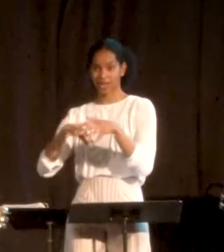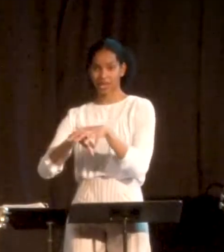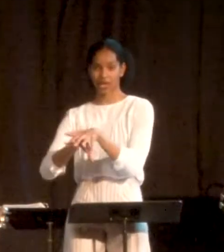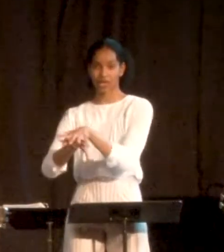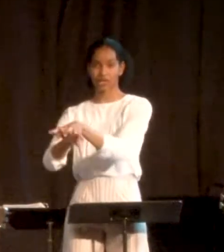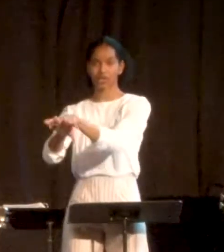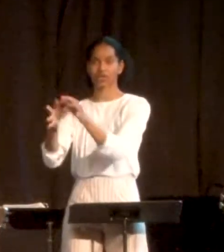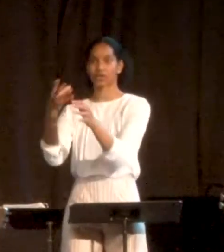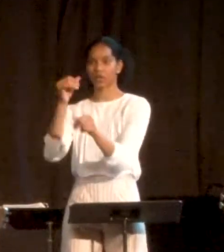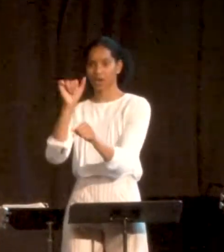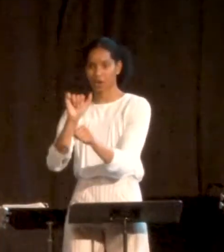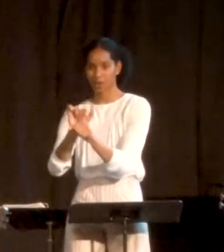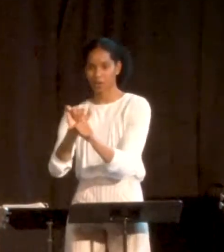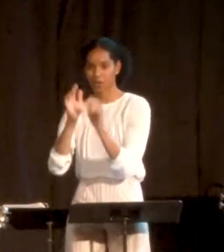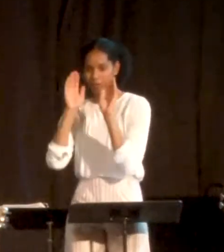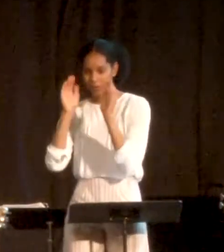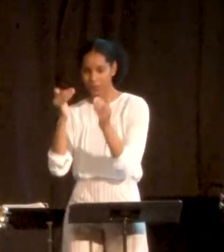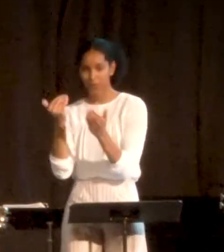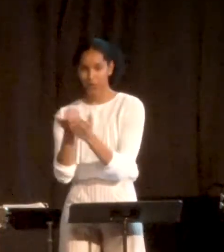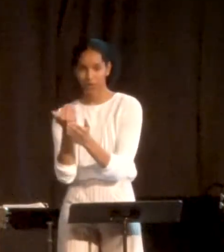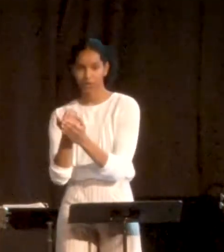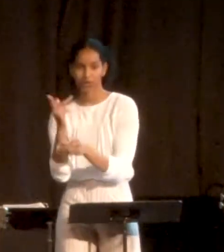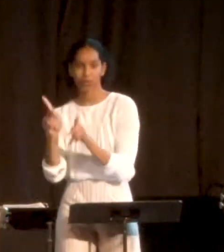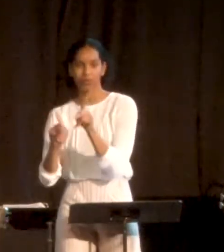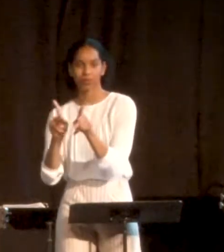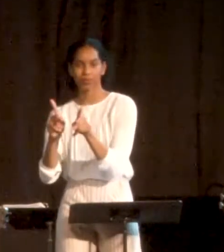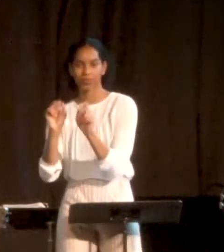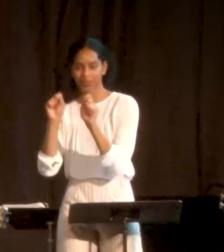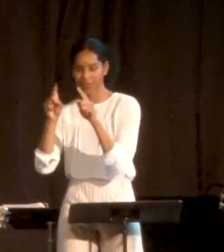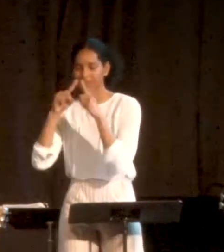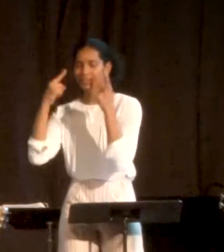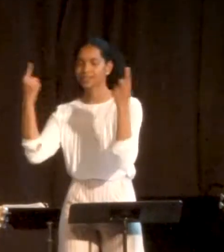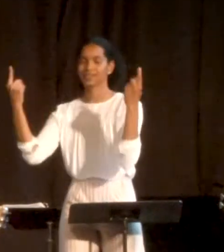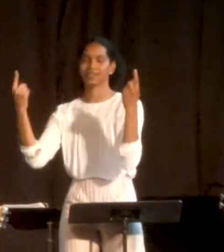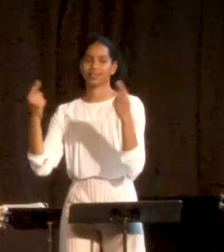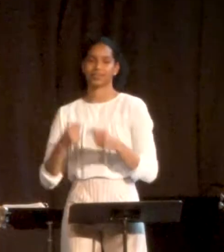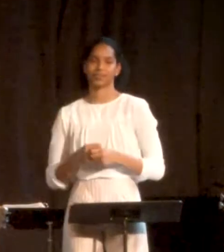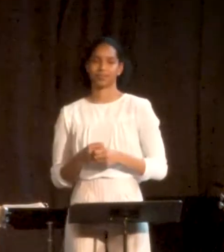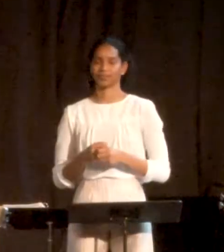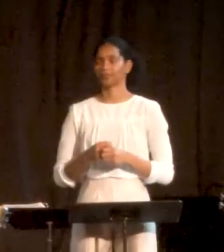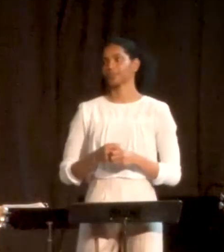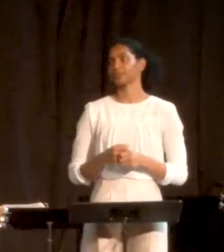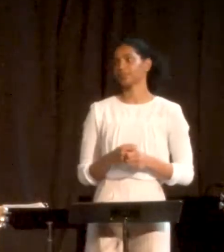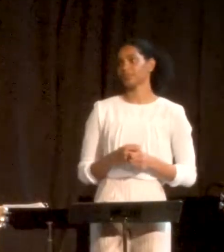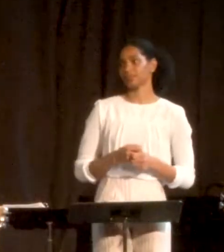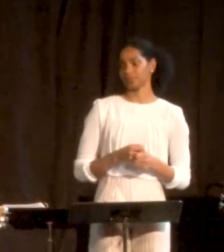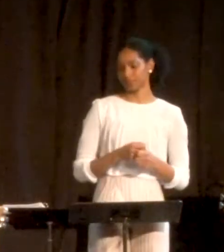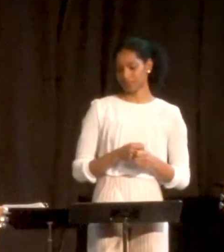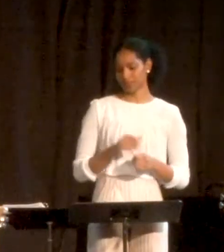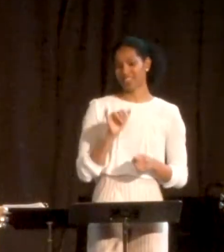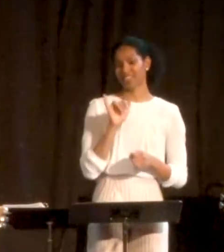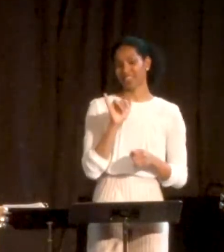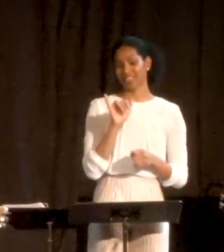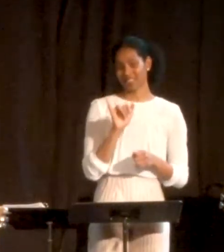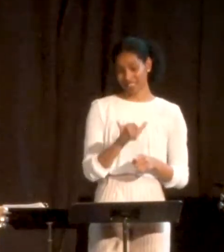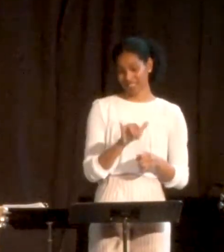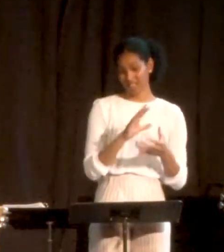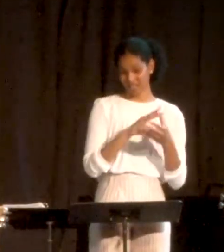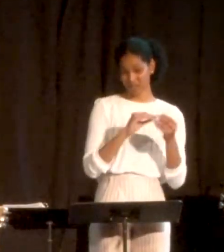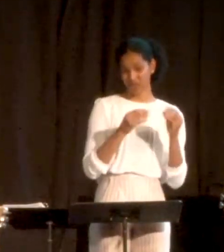The continued story of the Hebraists, however, is a cautionary tale to